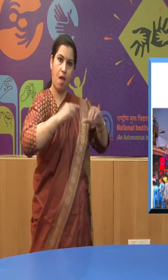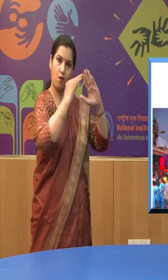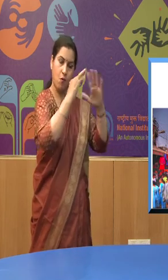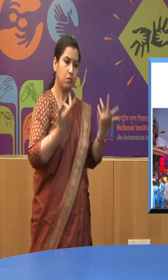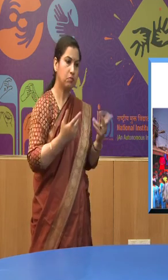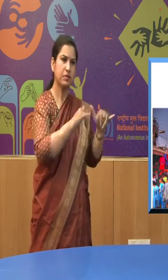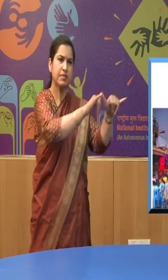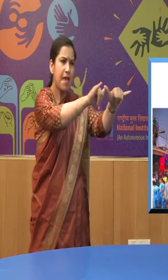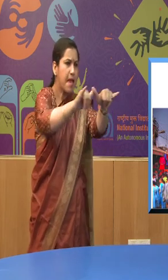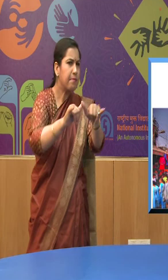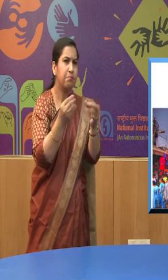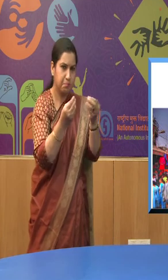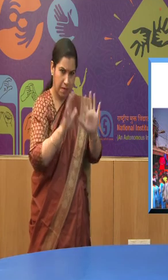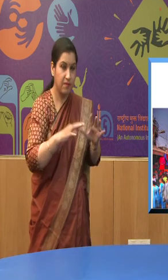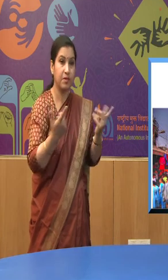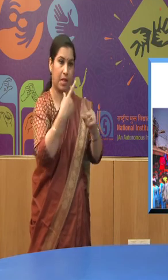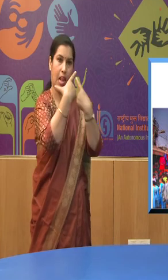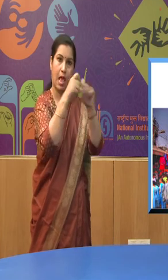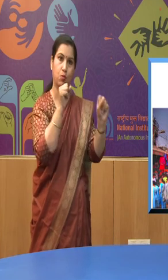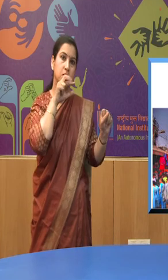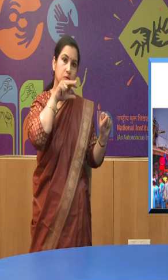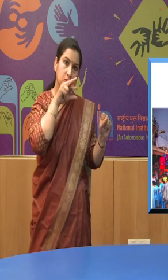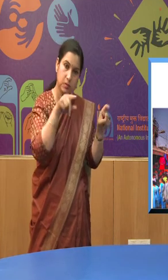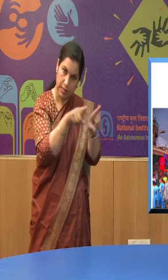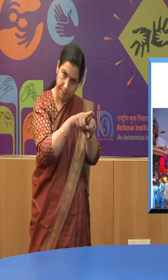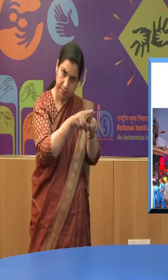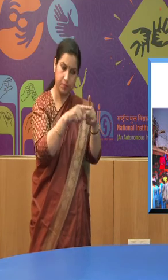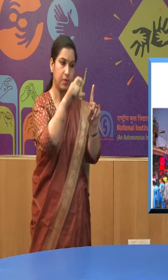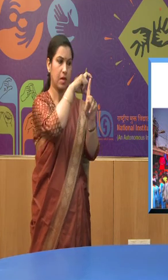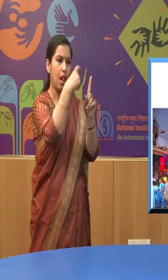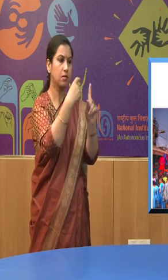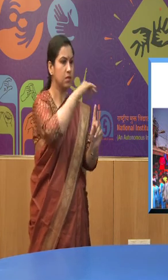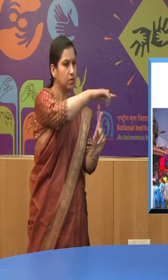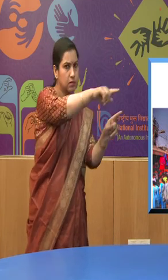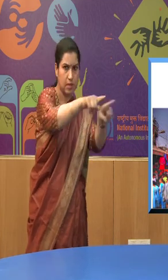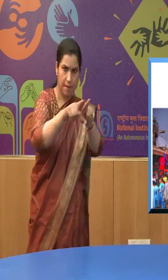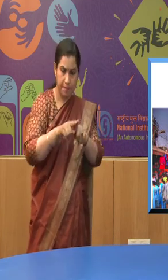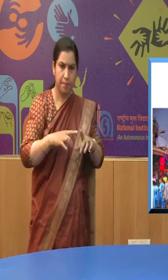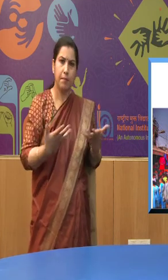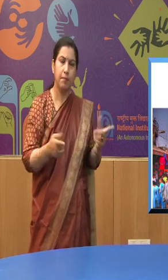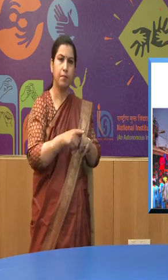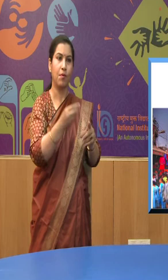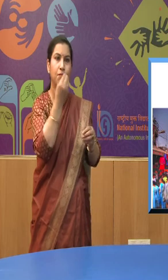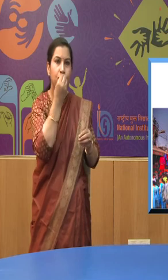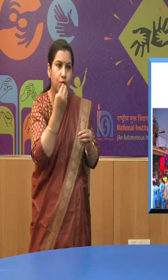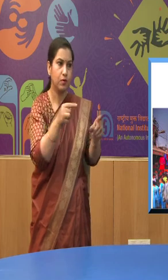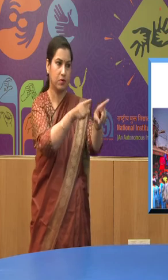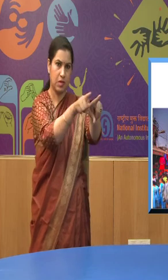common features like language, culture, and so many things.